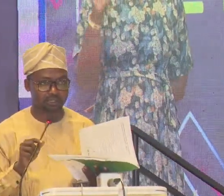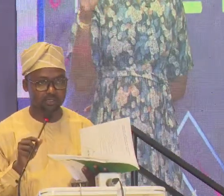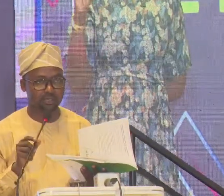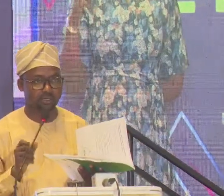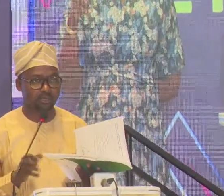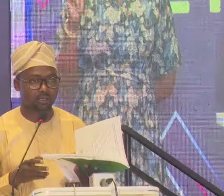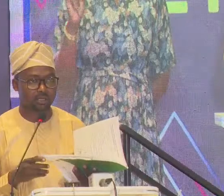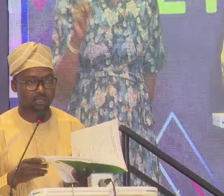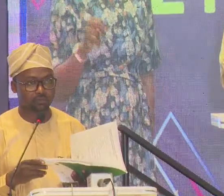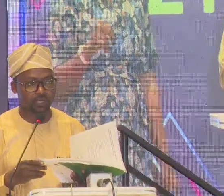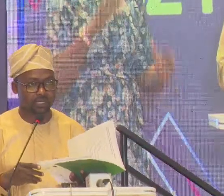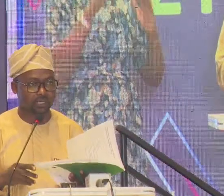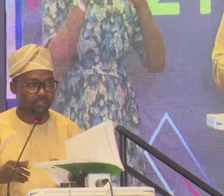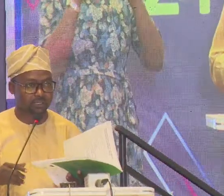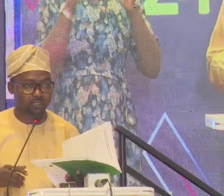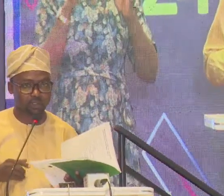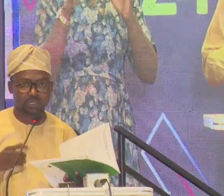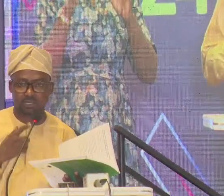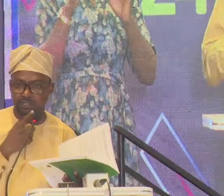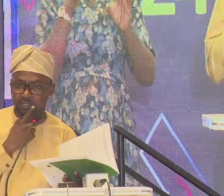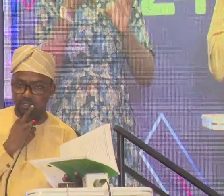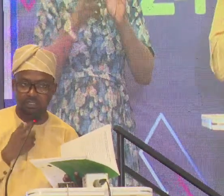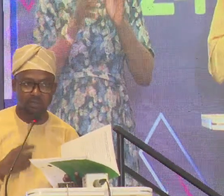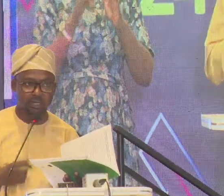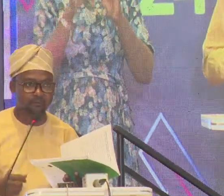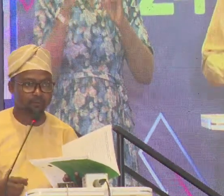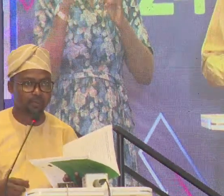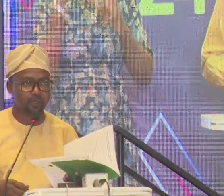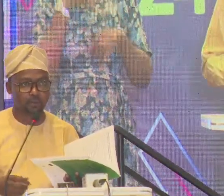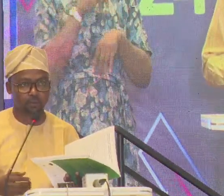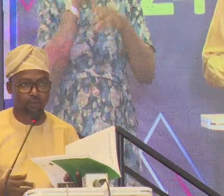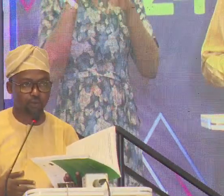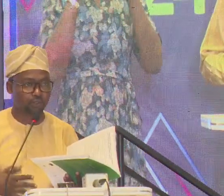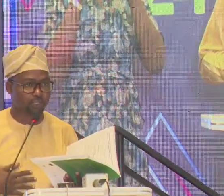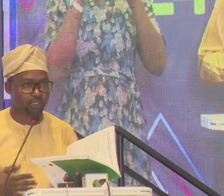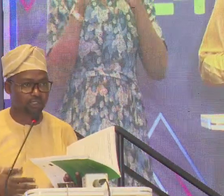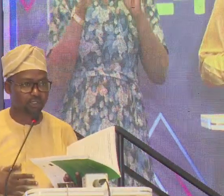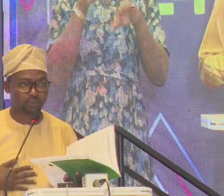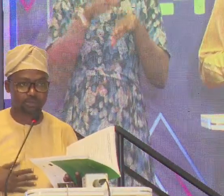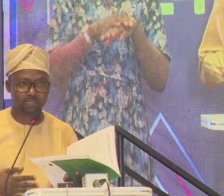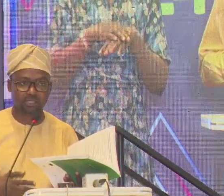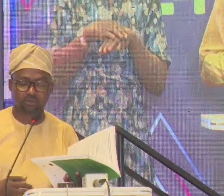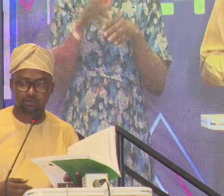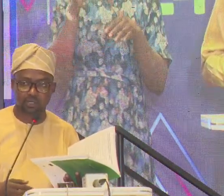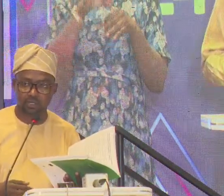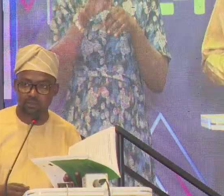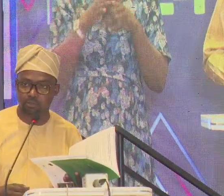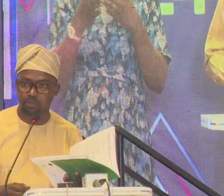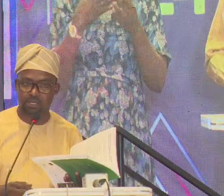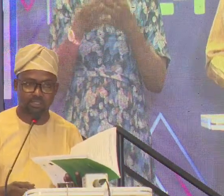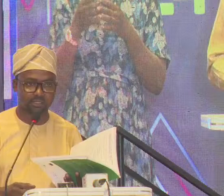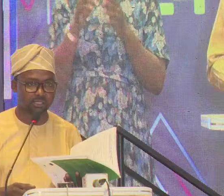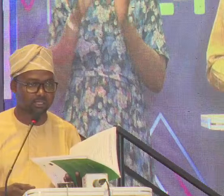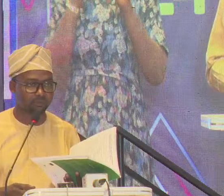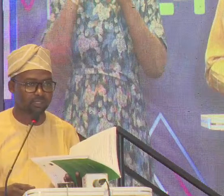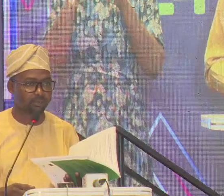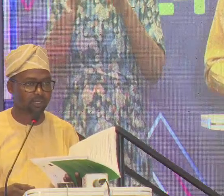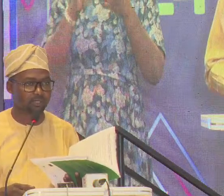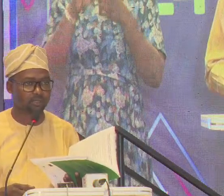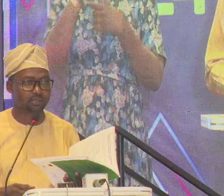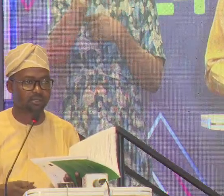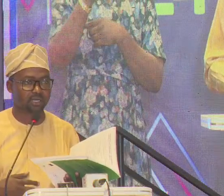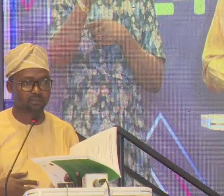Matters. Invited guests, distinguished ladies and gentlemen, we'll go straight into the business of the Model Legislative